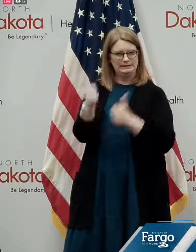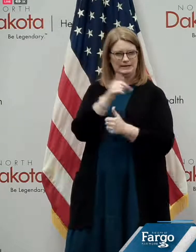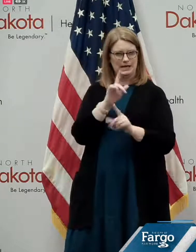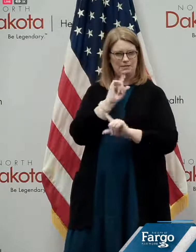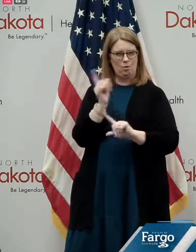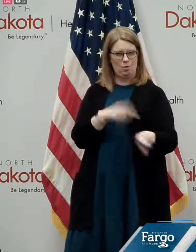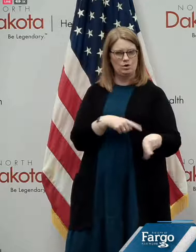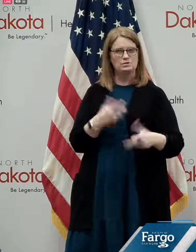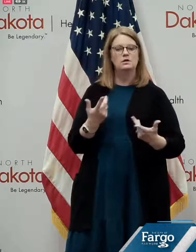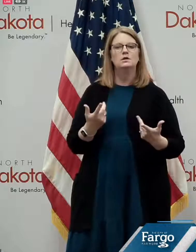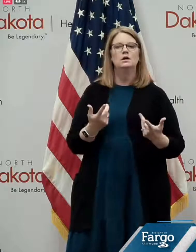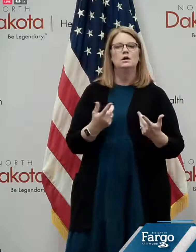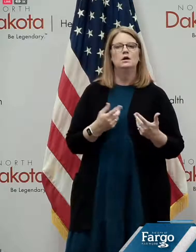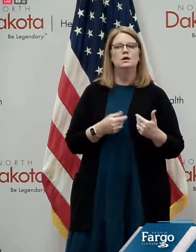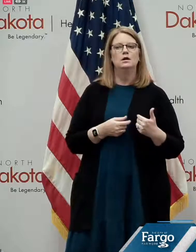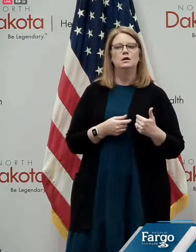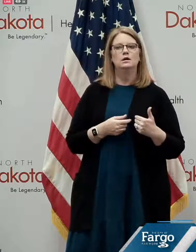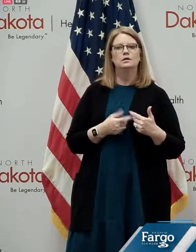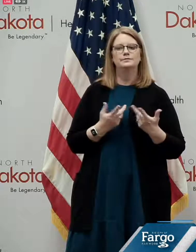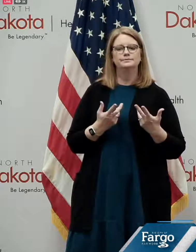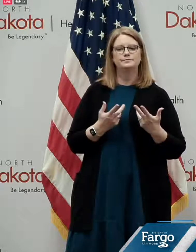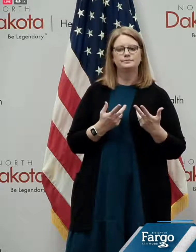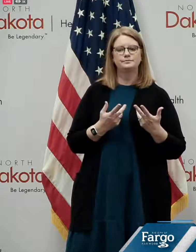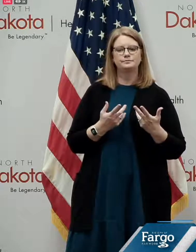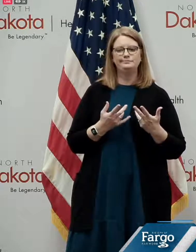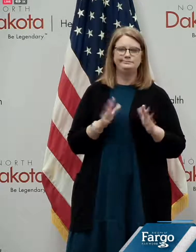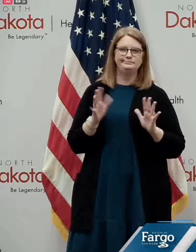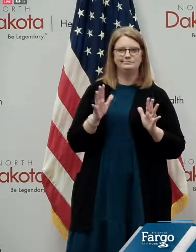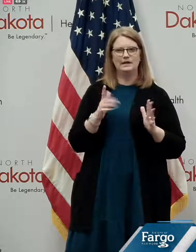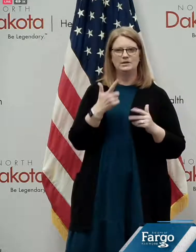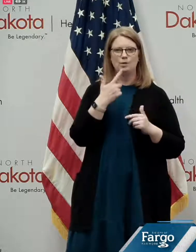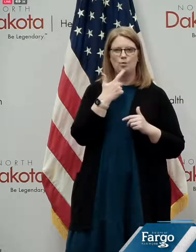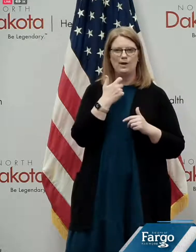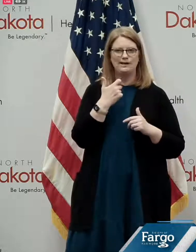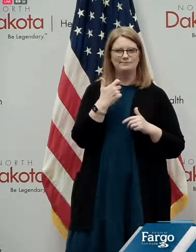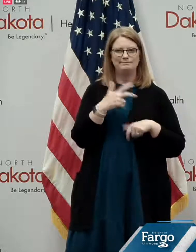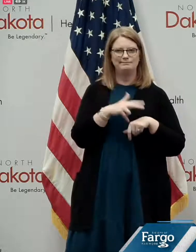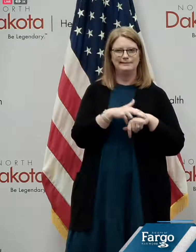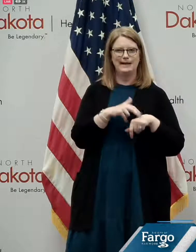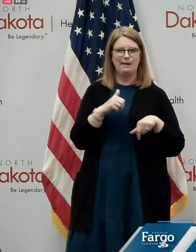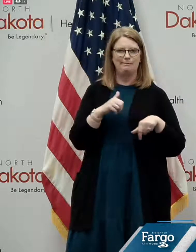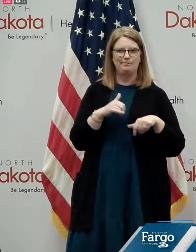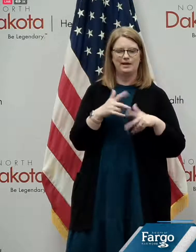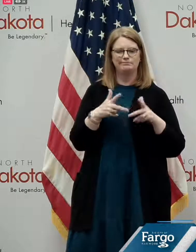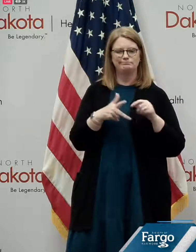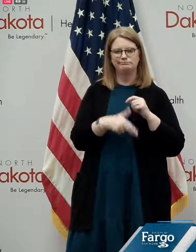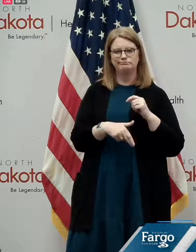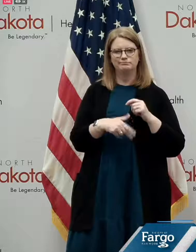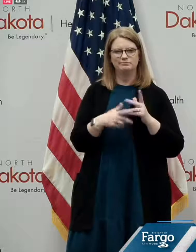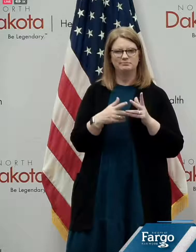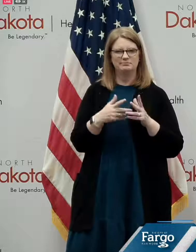The first one, and I'd call these sort of red tape cutting executive orders.